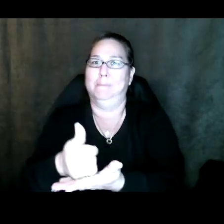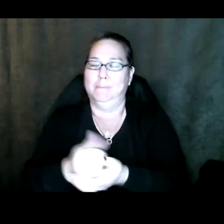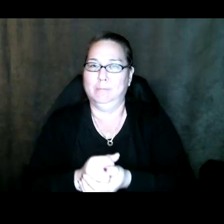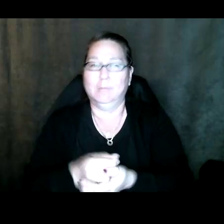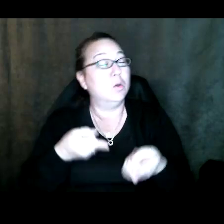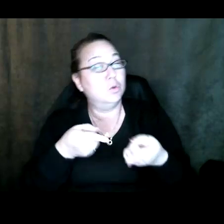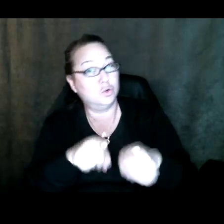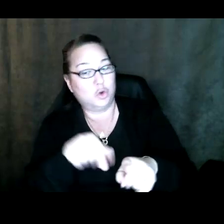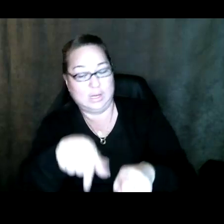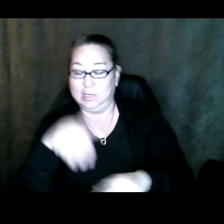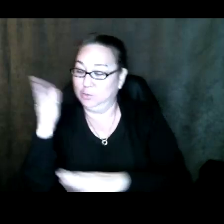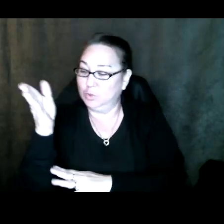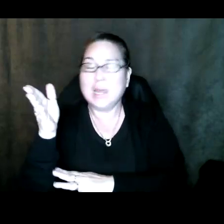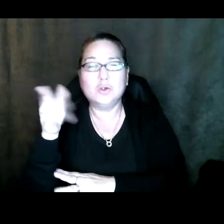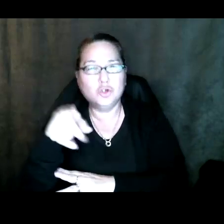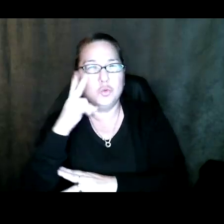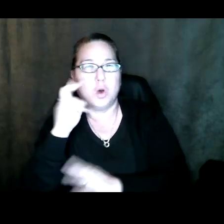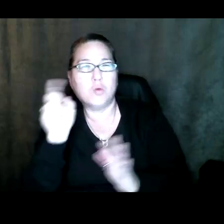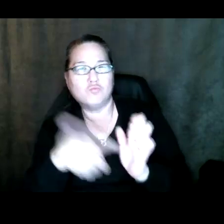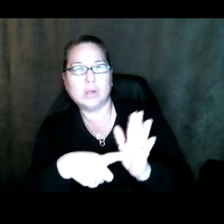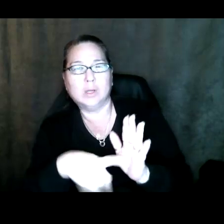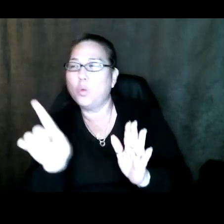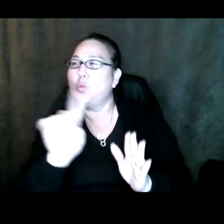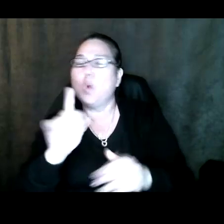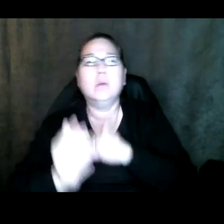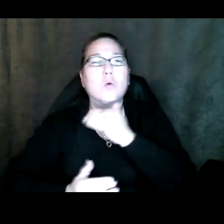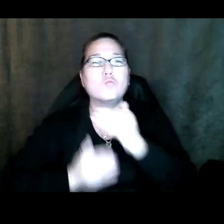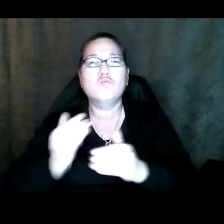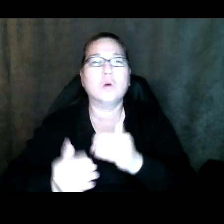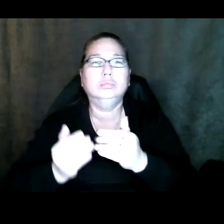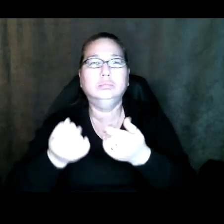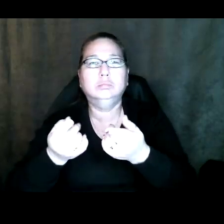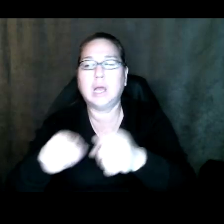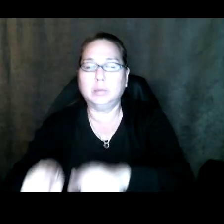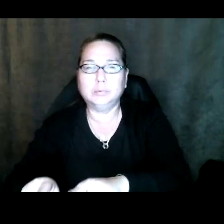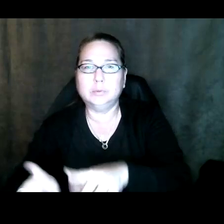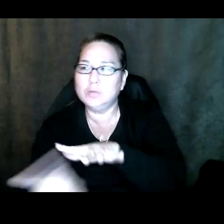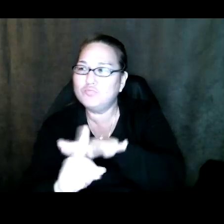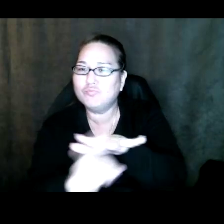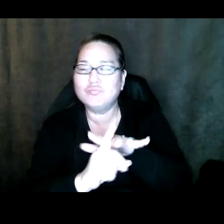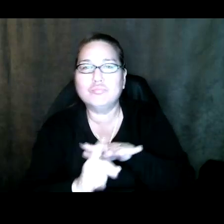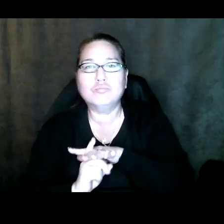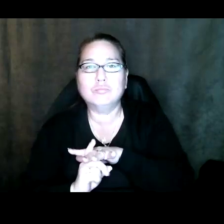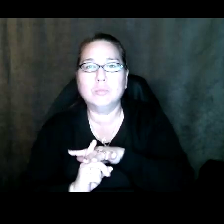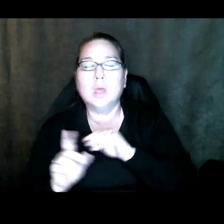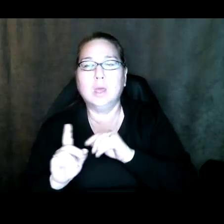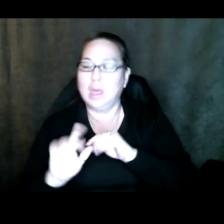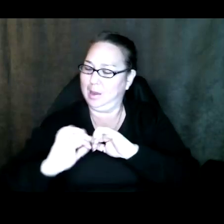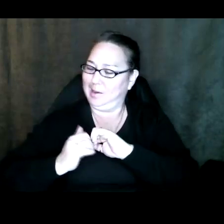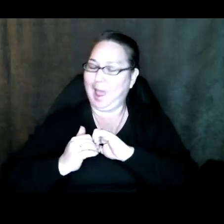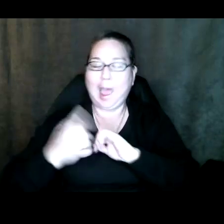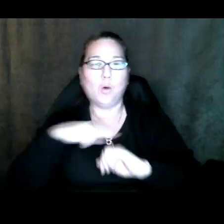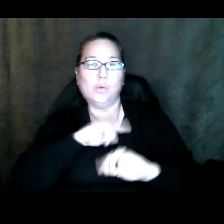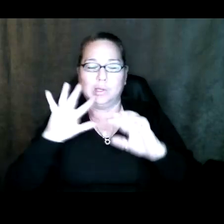will see an effort to recognize where progress is taking place and a commitment to adjusting and strengthening our